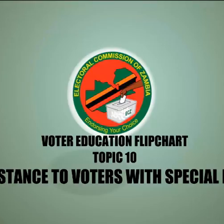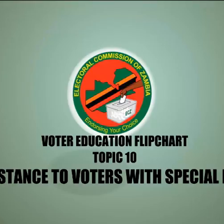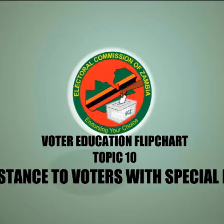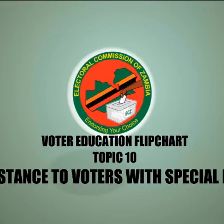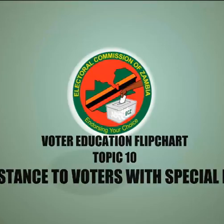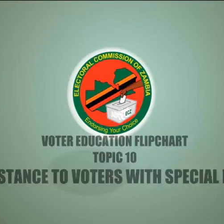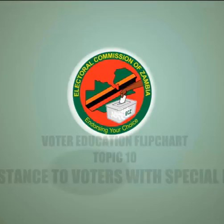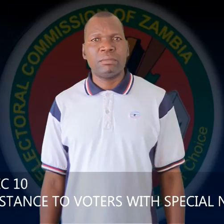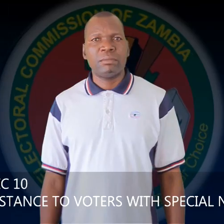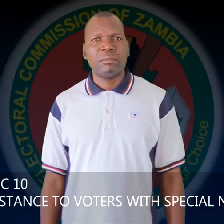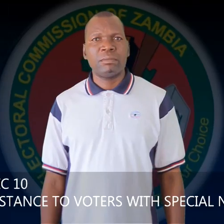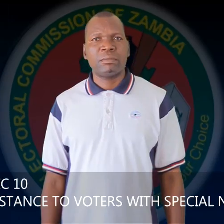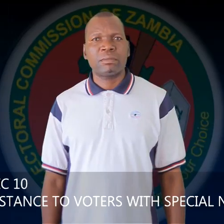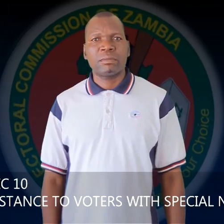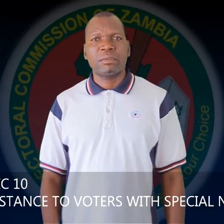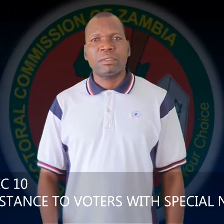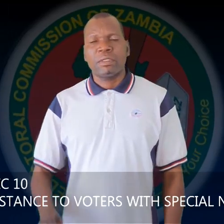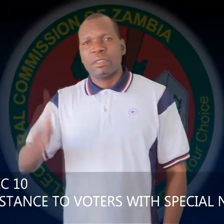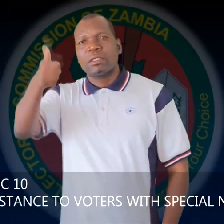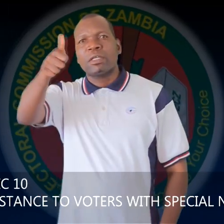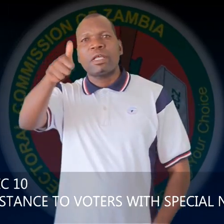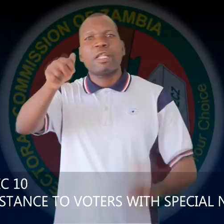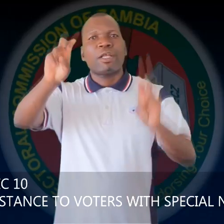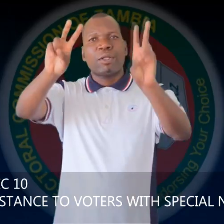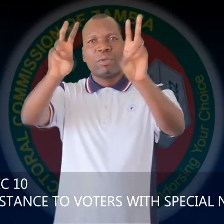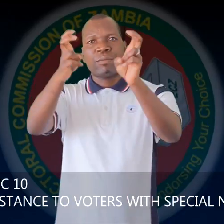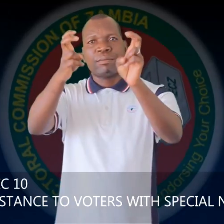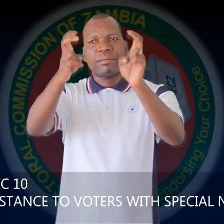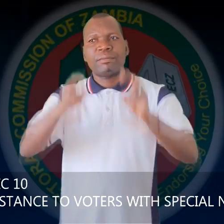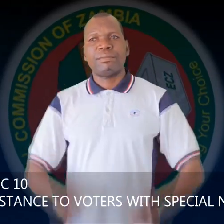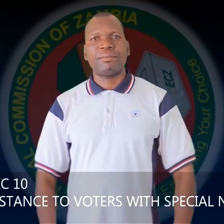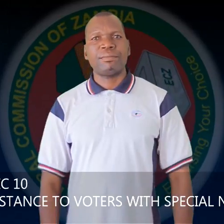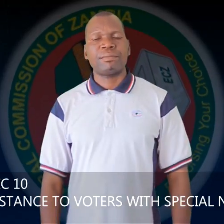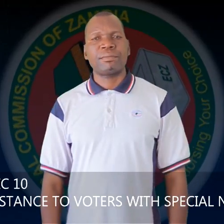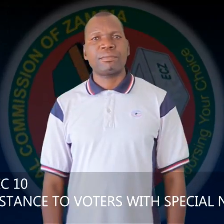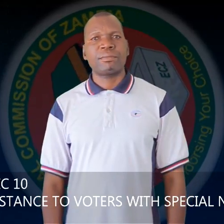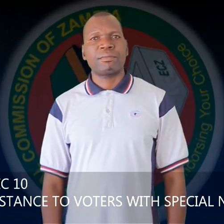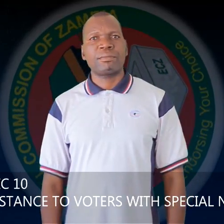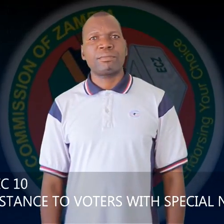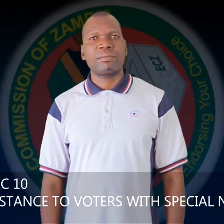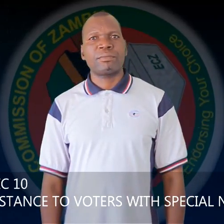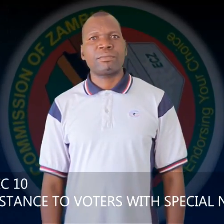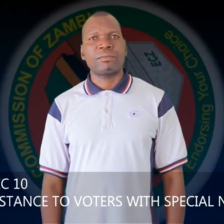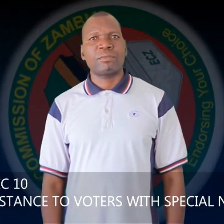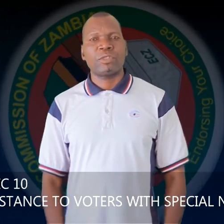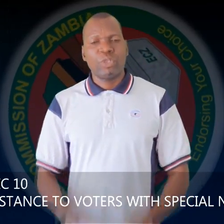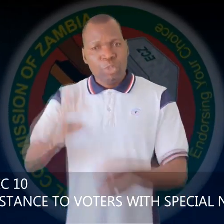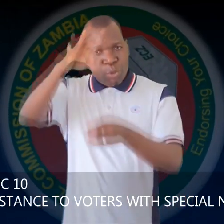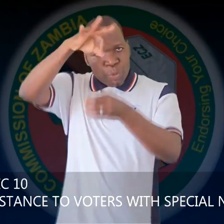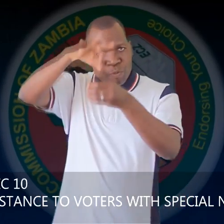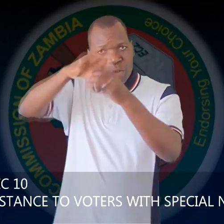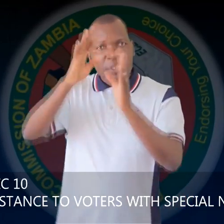voice. Topic 10. Assistance to voters with special needs.